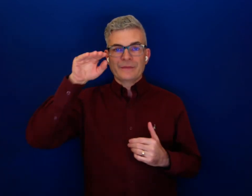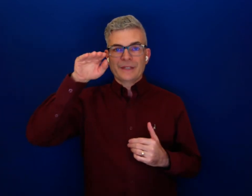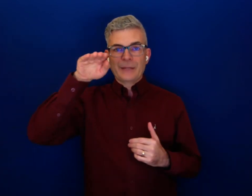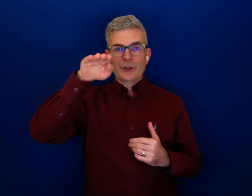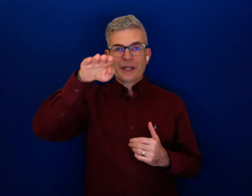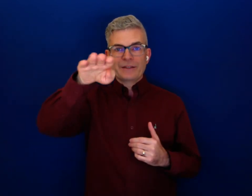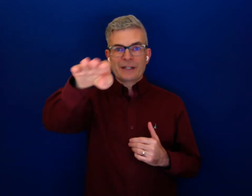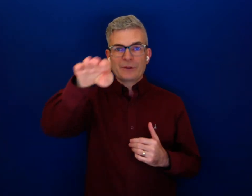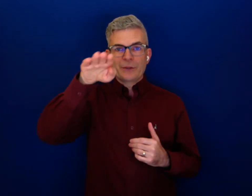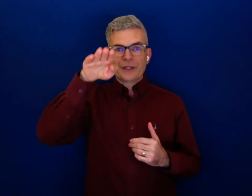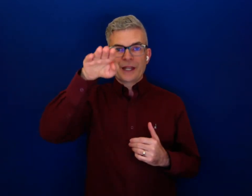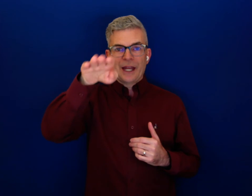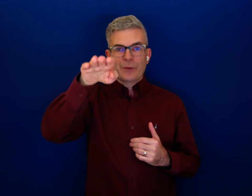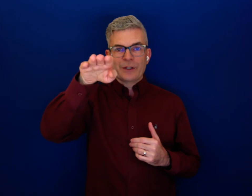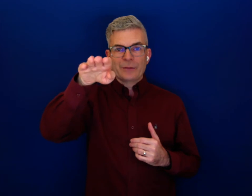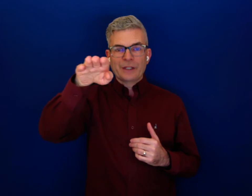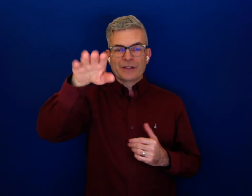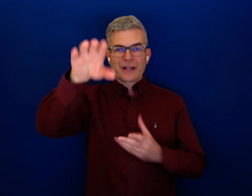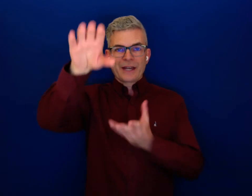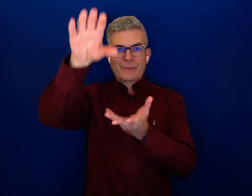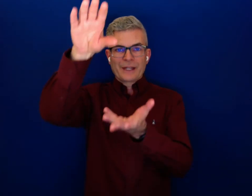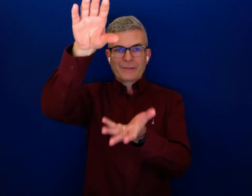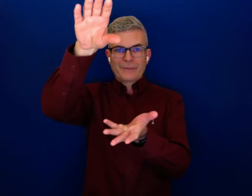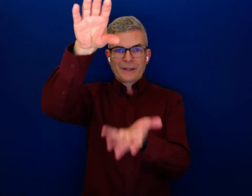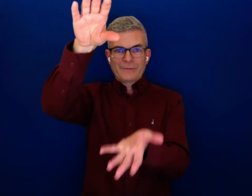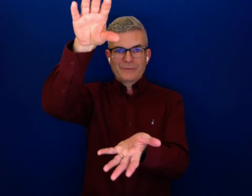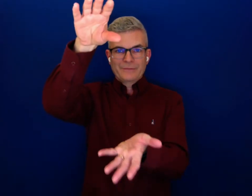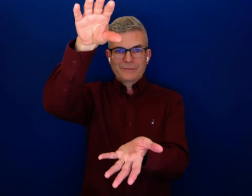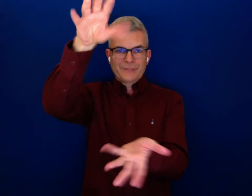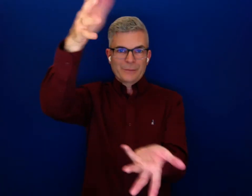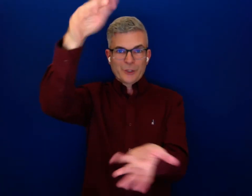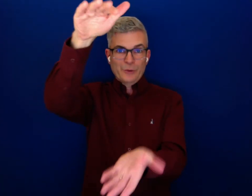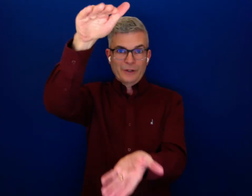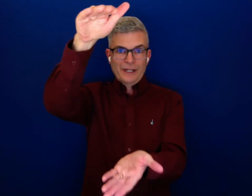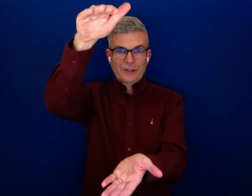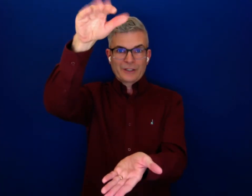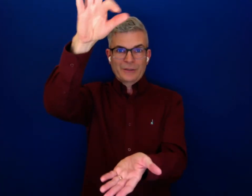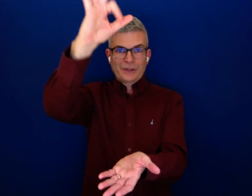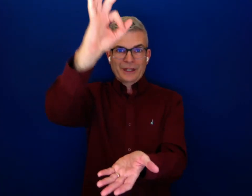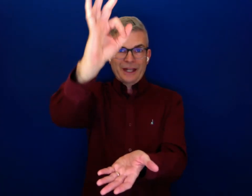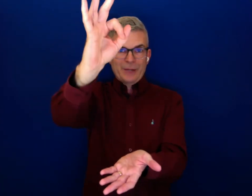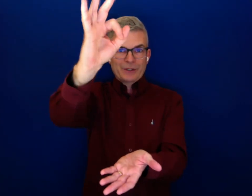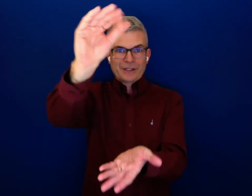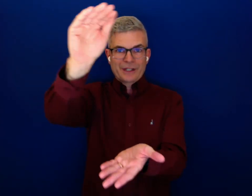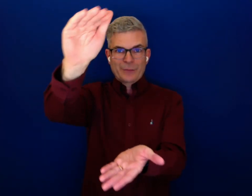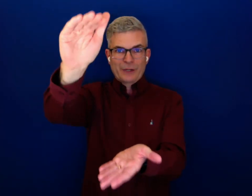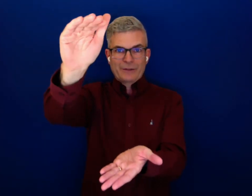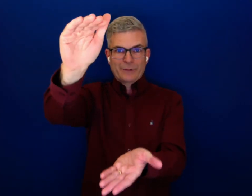I'm looking level with the camera because I have my computer actually with the camera set up right in front of